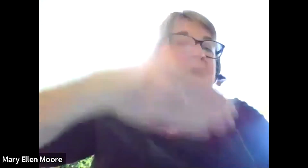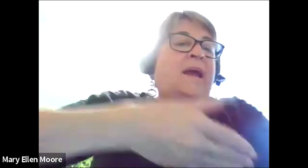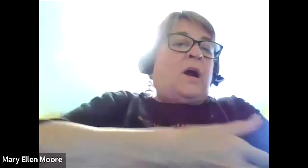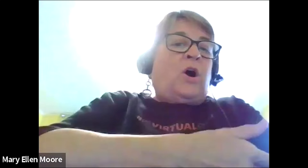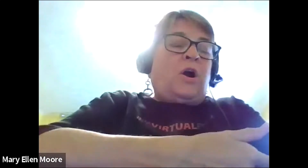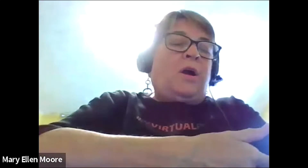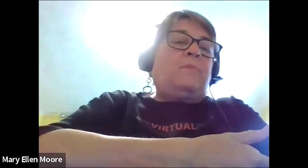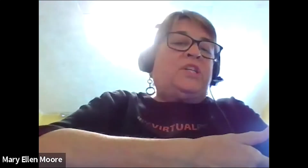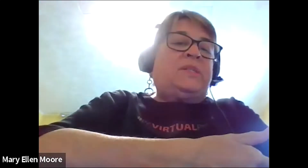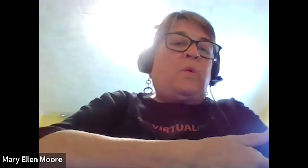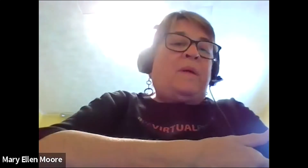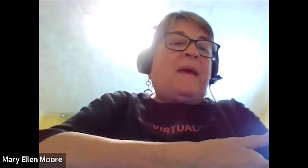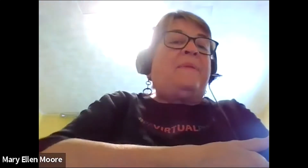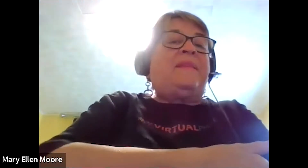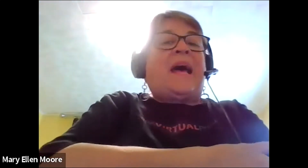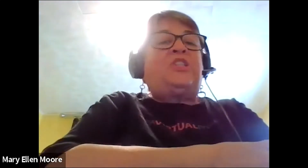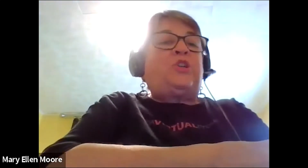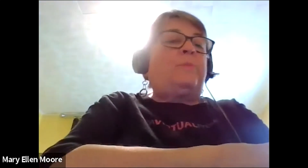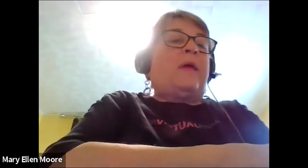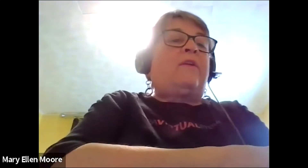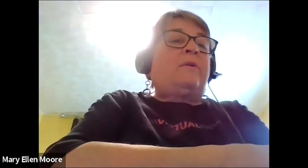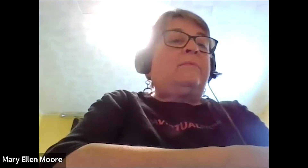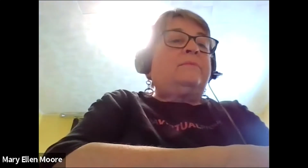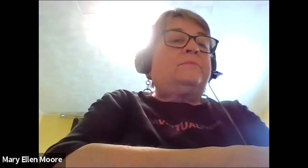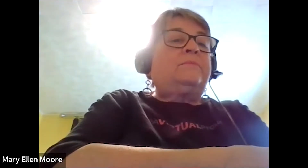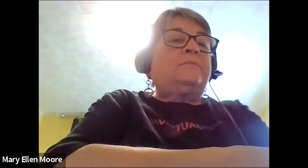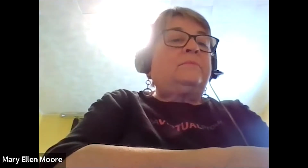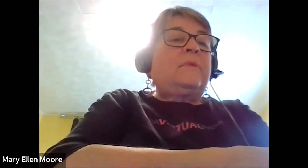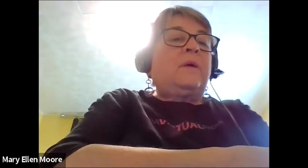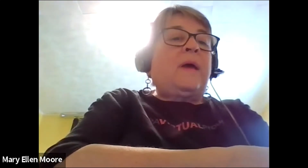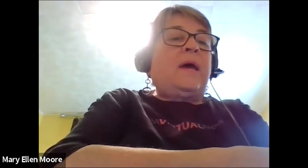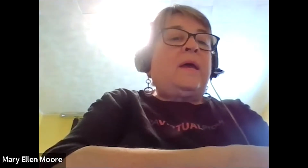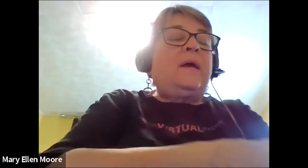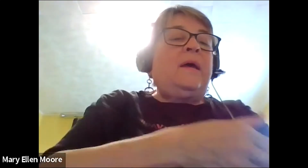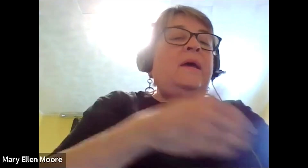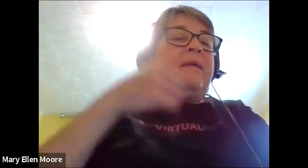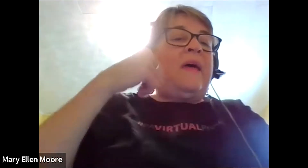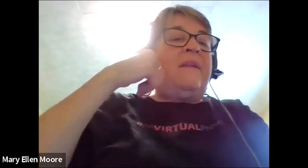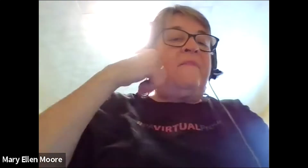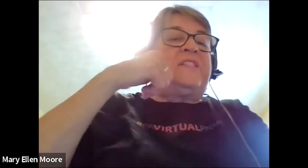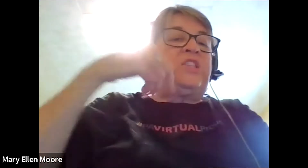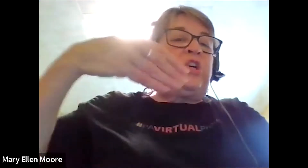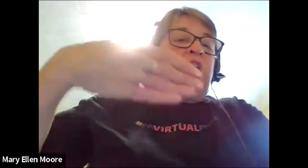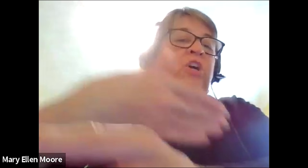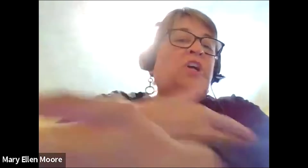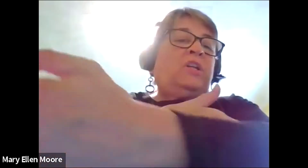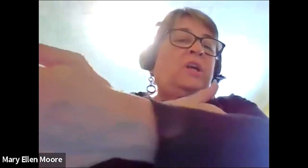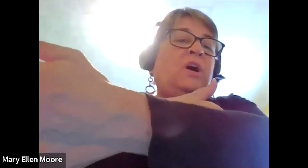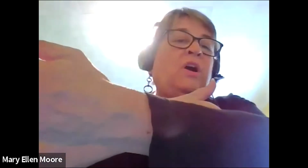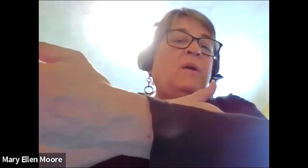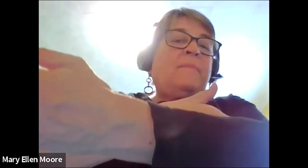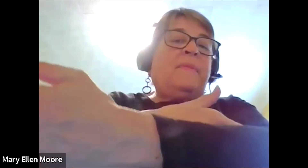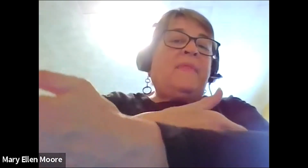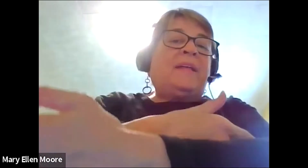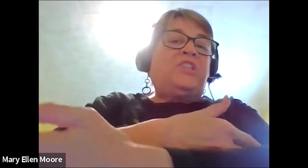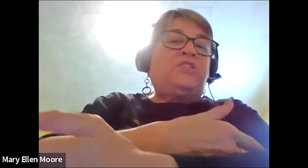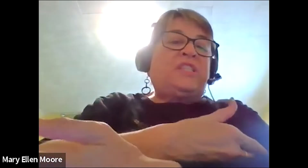boy arm, which is boy baby, that's your brother. Okay. Then if it's girl arm, that's your